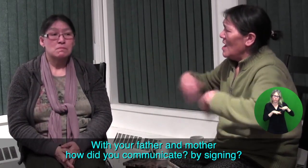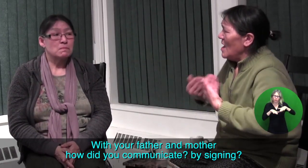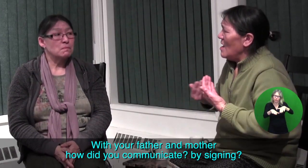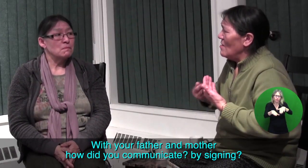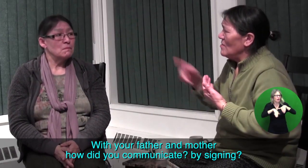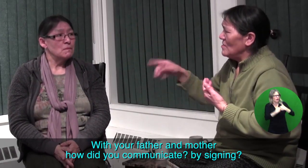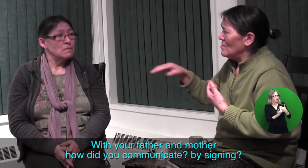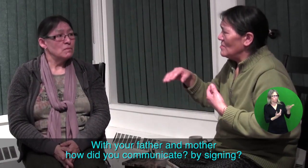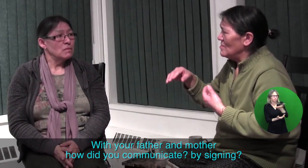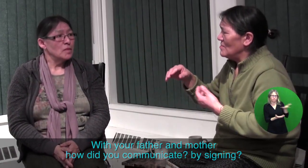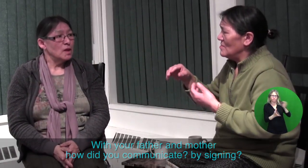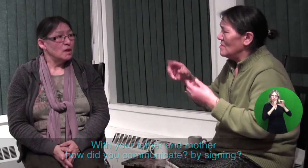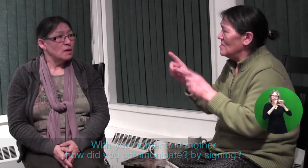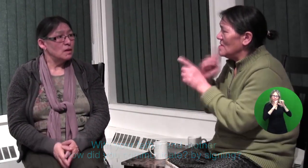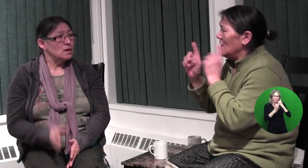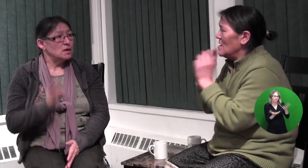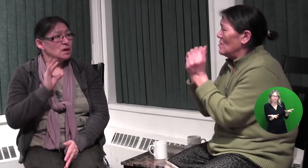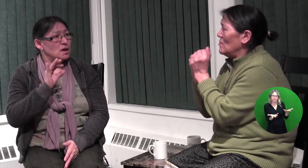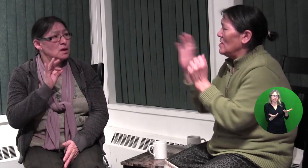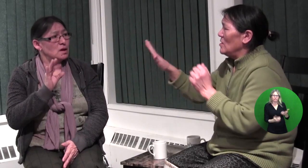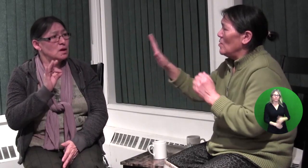Sign?